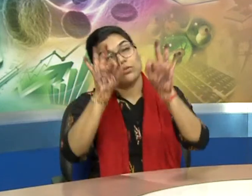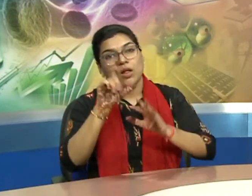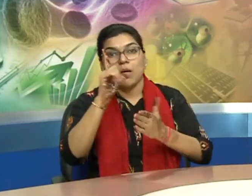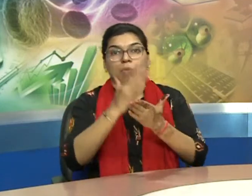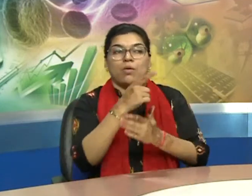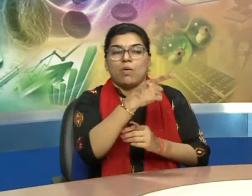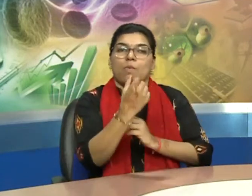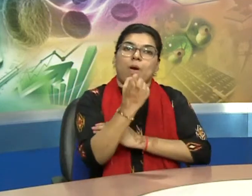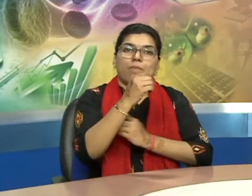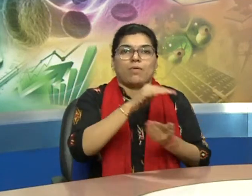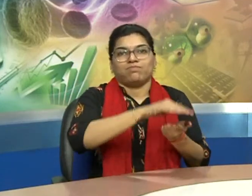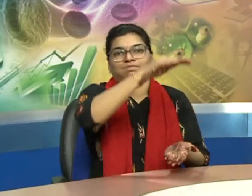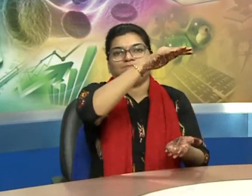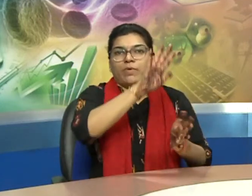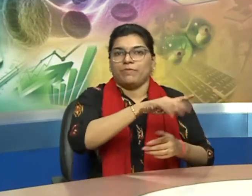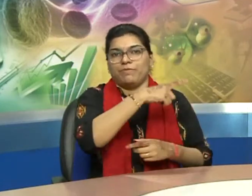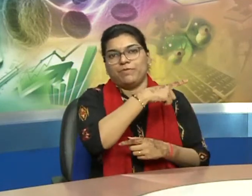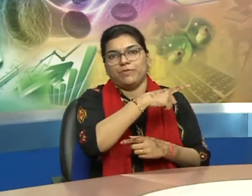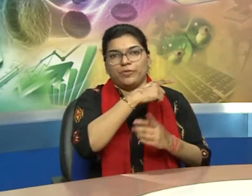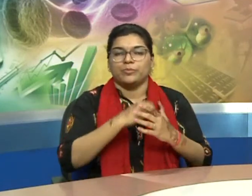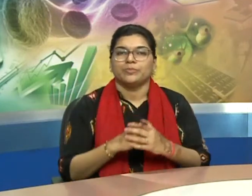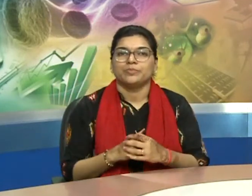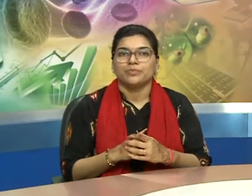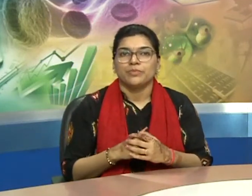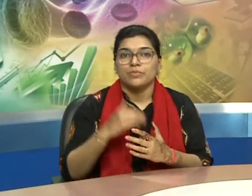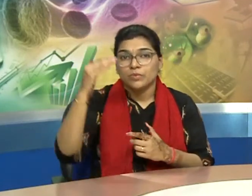So all kinds of back volumes are also kept in the library.